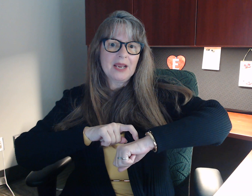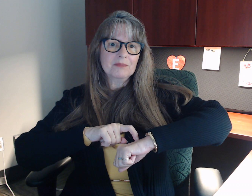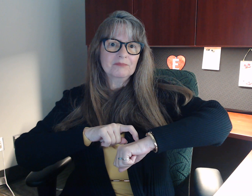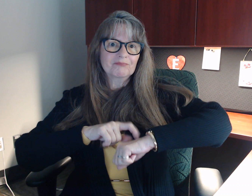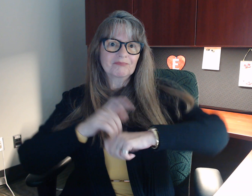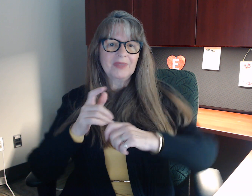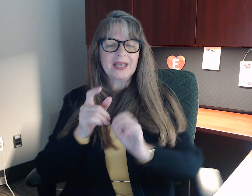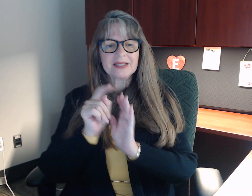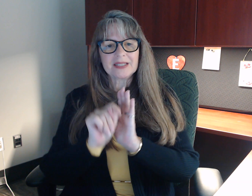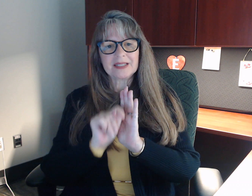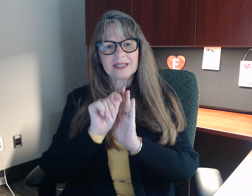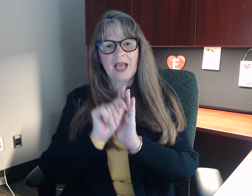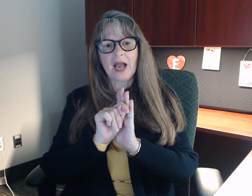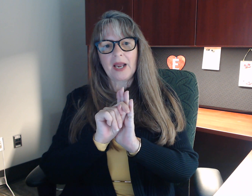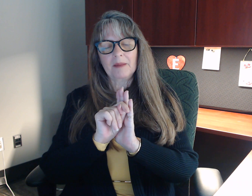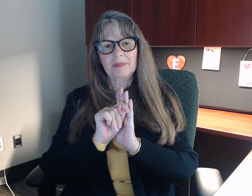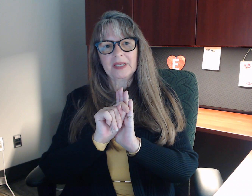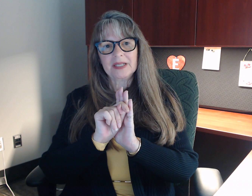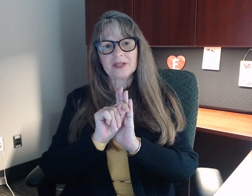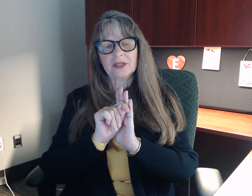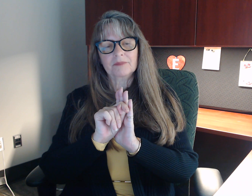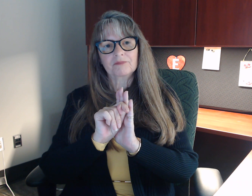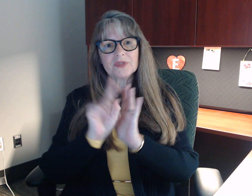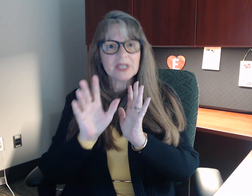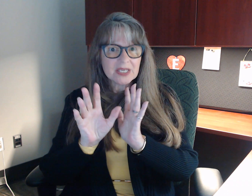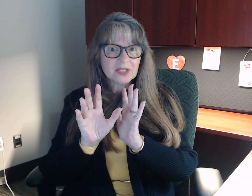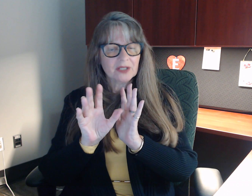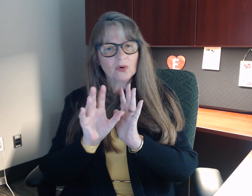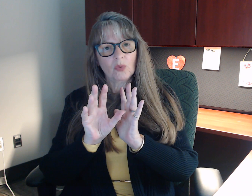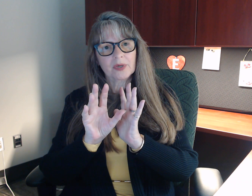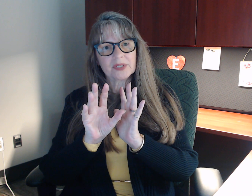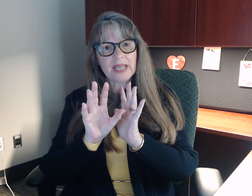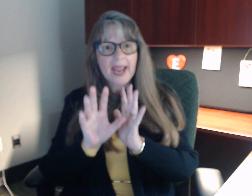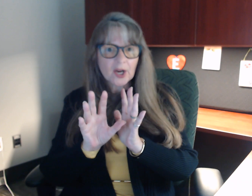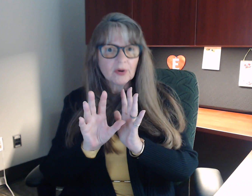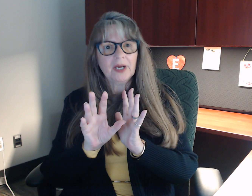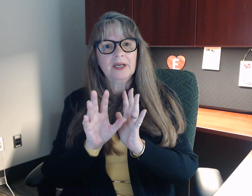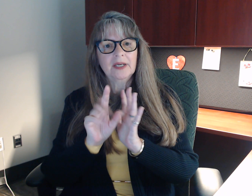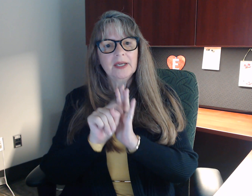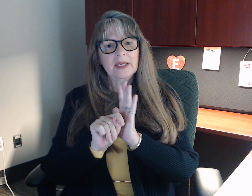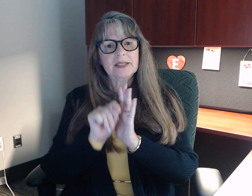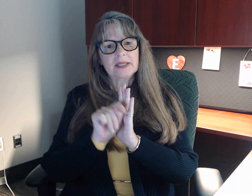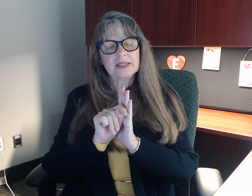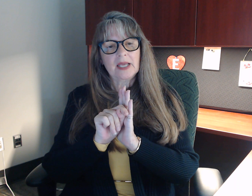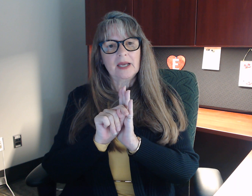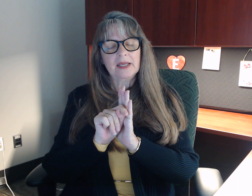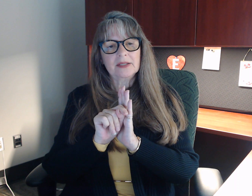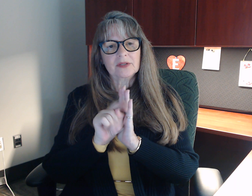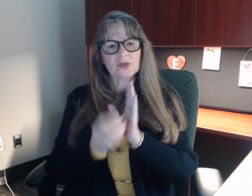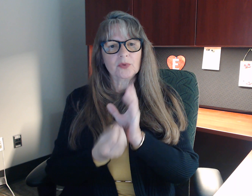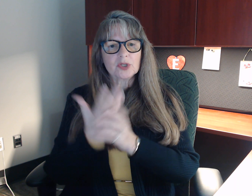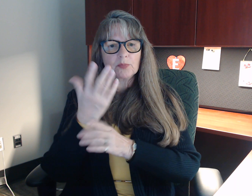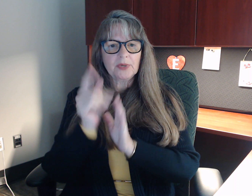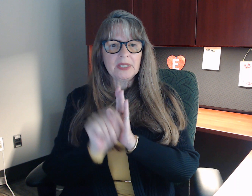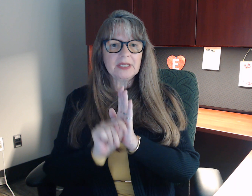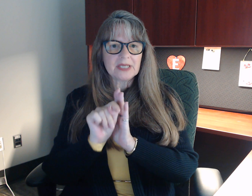time, it's time. It's a season, or it's an era. So it's